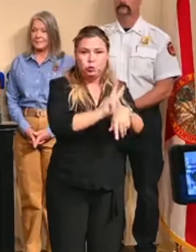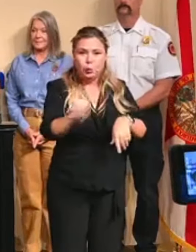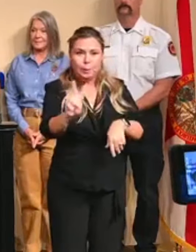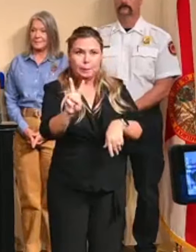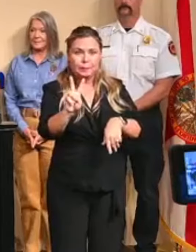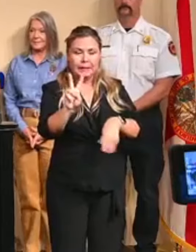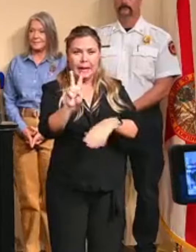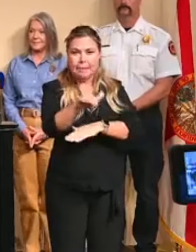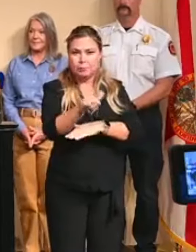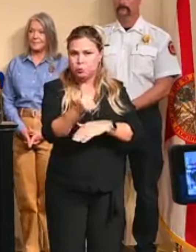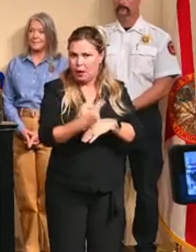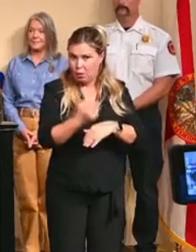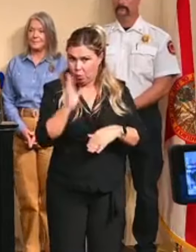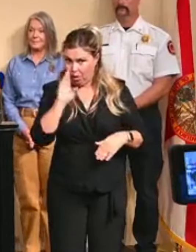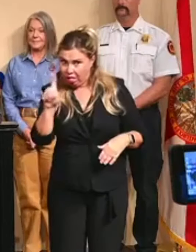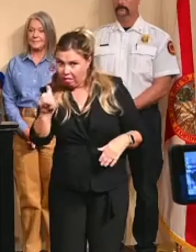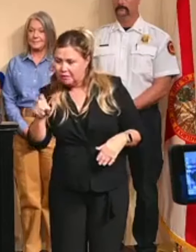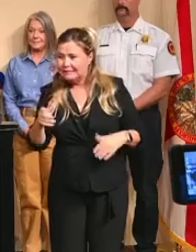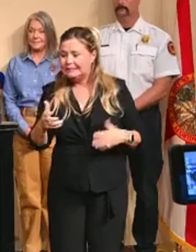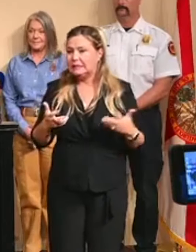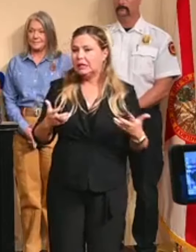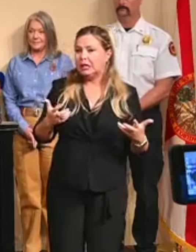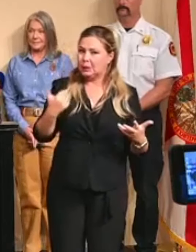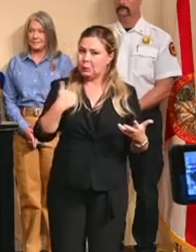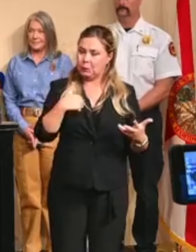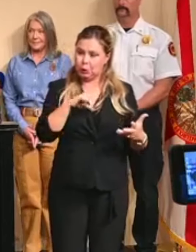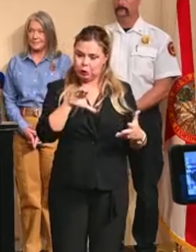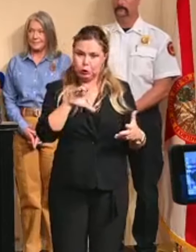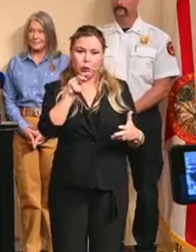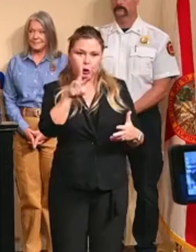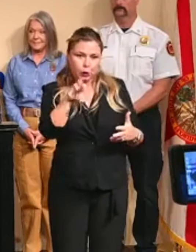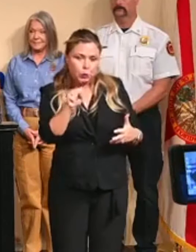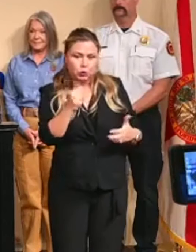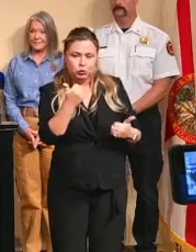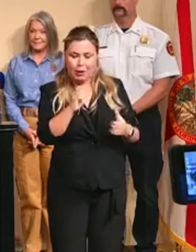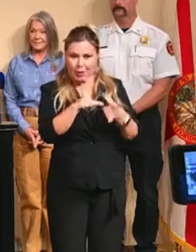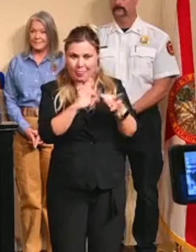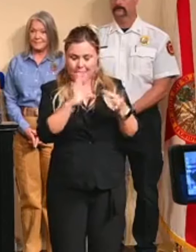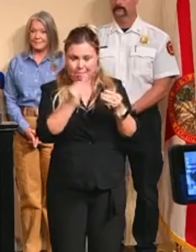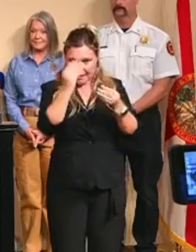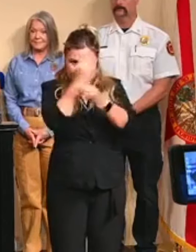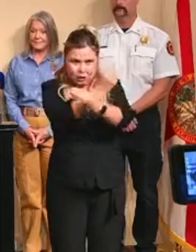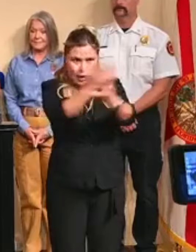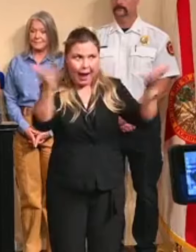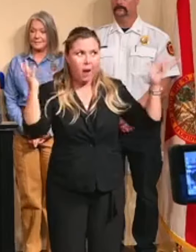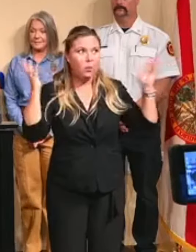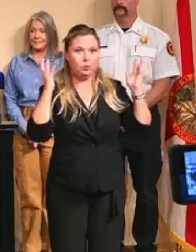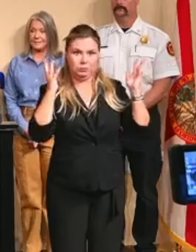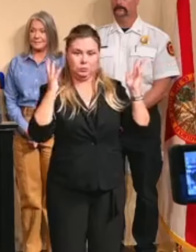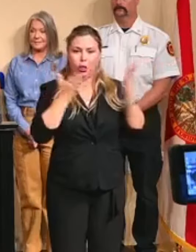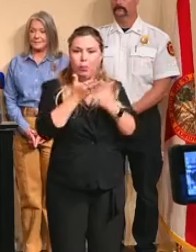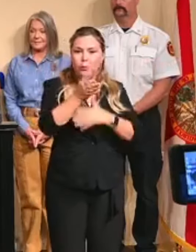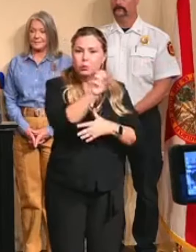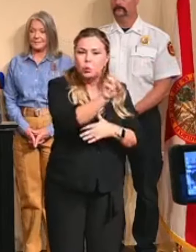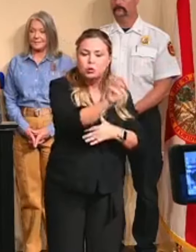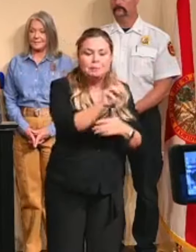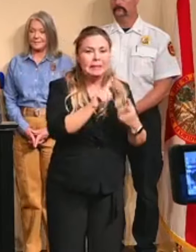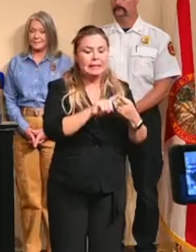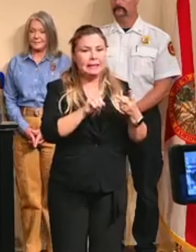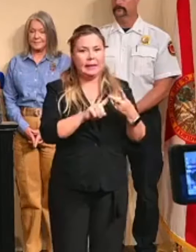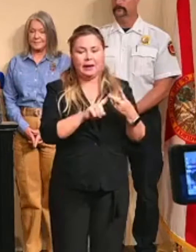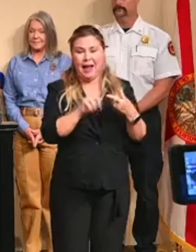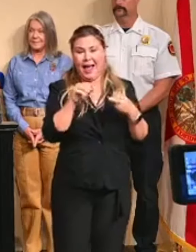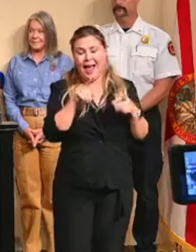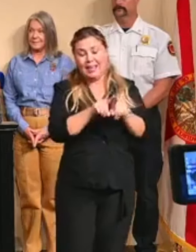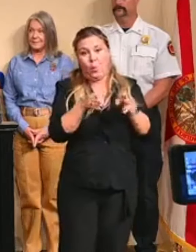tomorrow? Well, we have, again, we're doing all these news conferences. We're trying to get the message out via social media and as wide net as